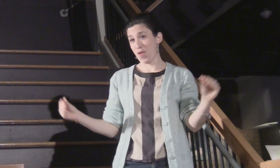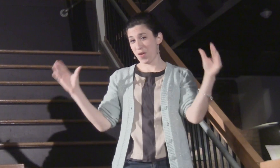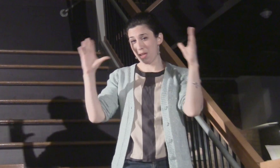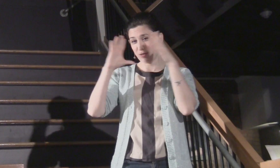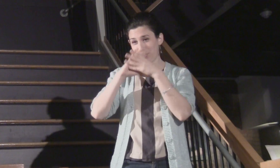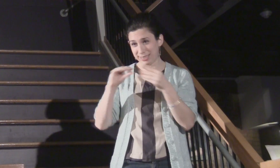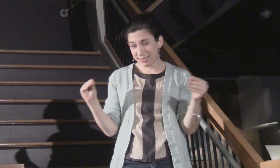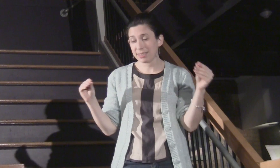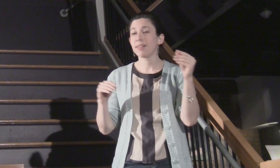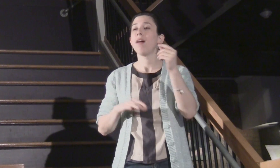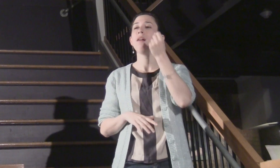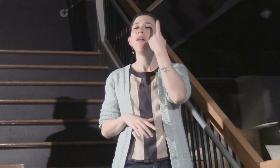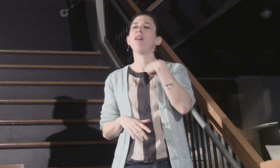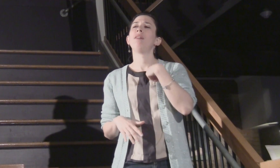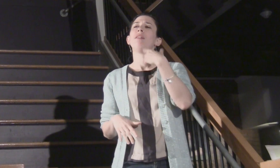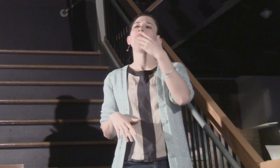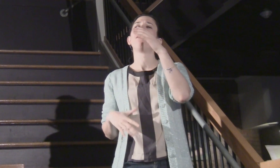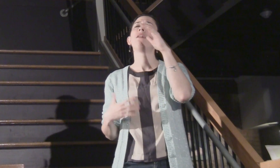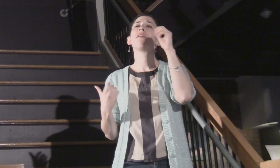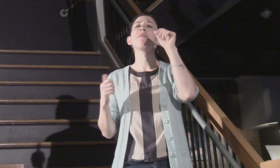to sign the story.